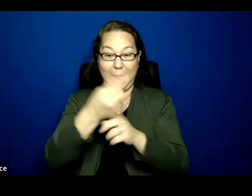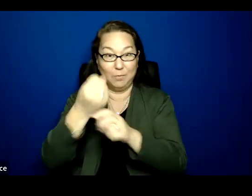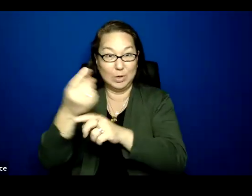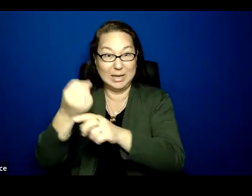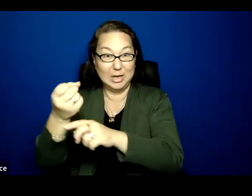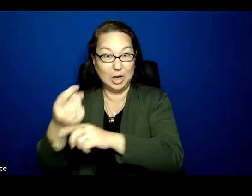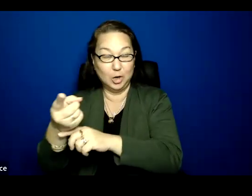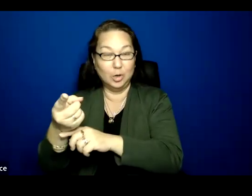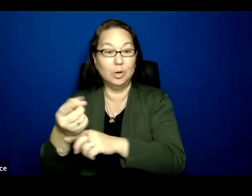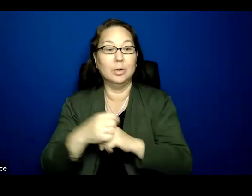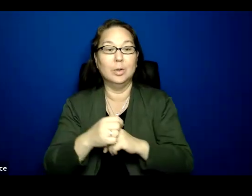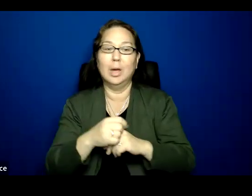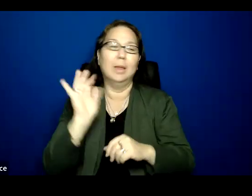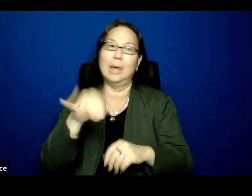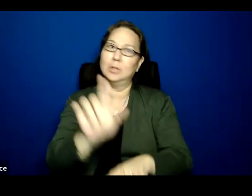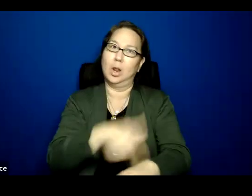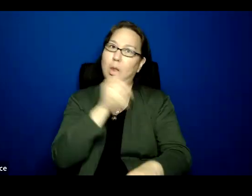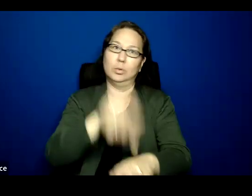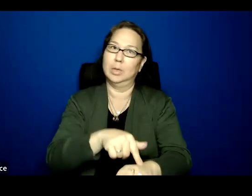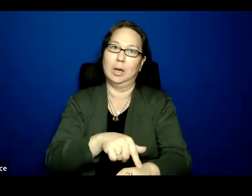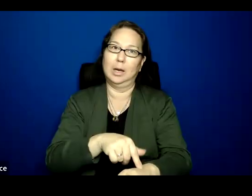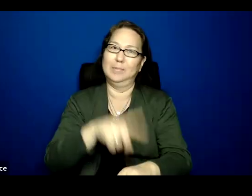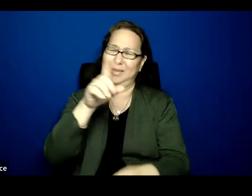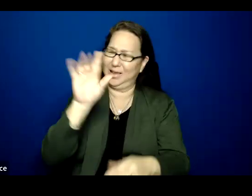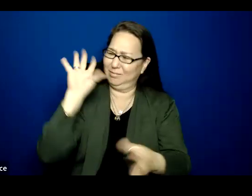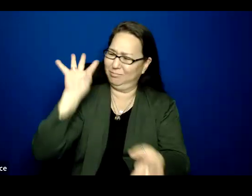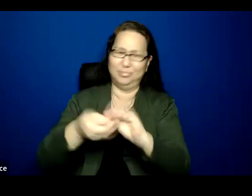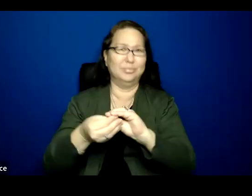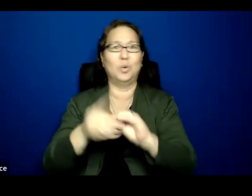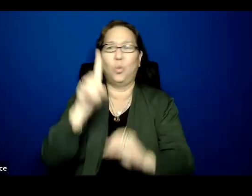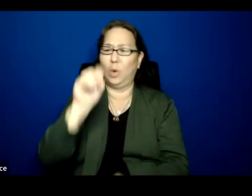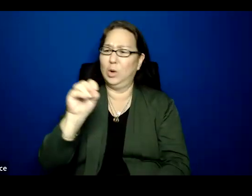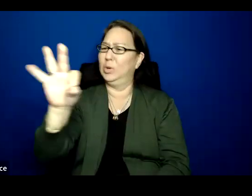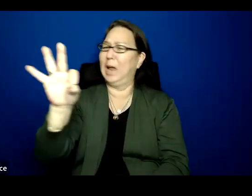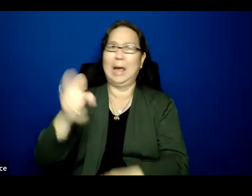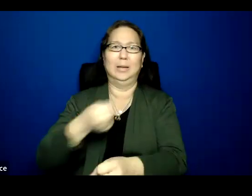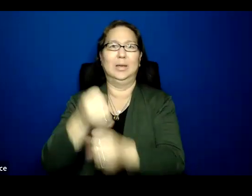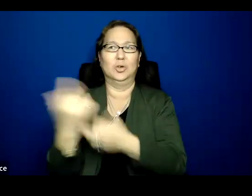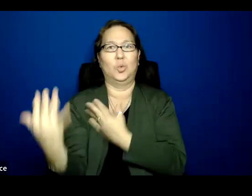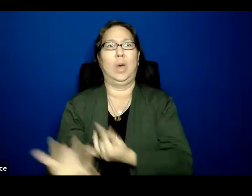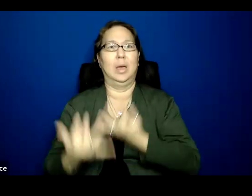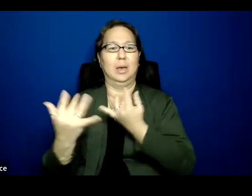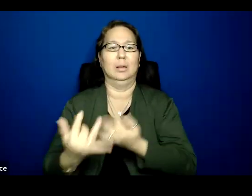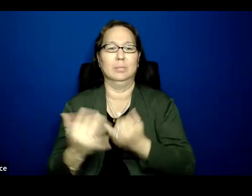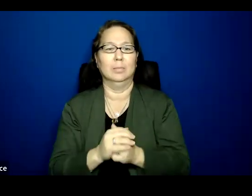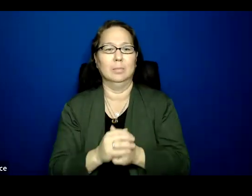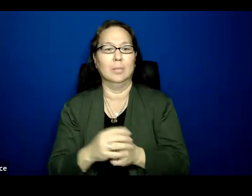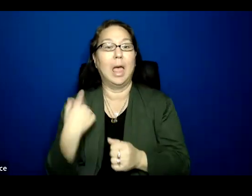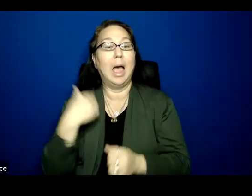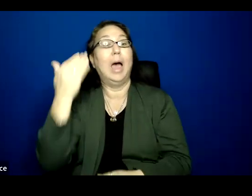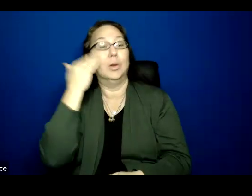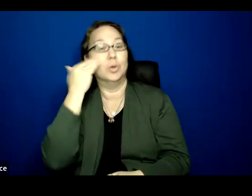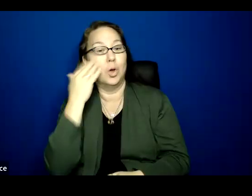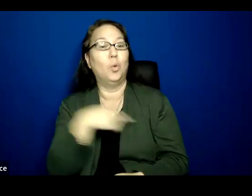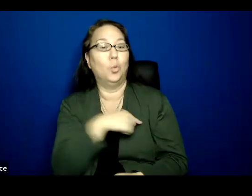system, and it's too long for our system to wait. I'm also aware that we will need assistance for funding this from the state, from the